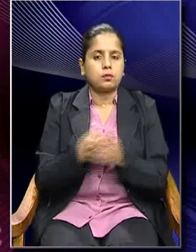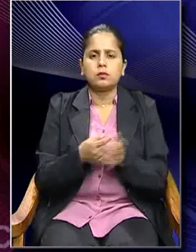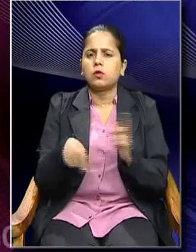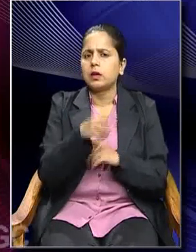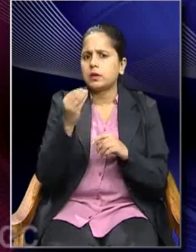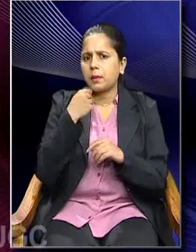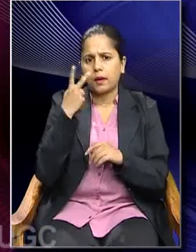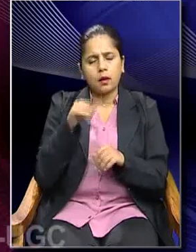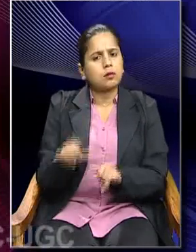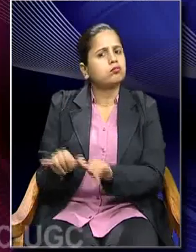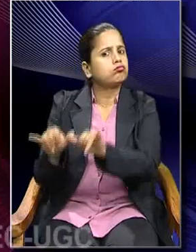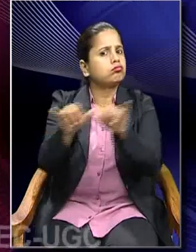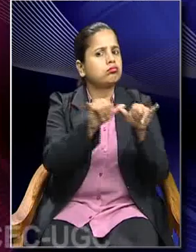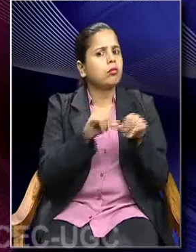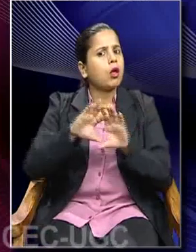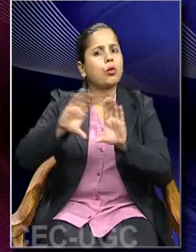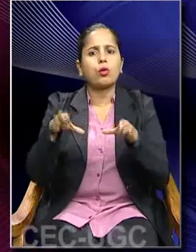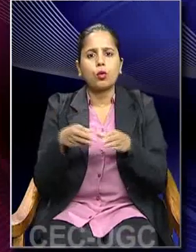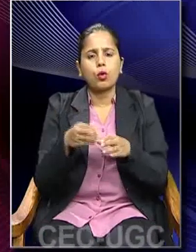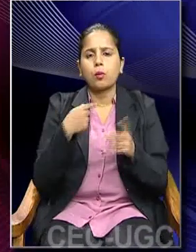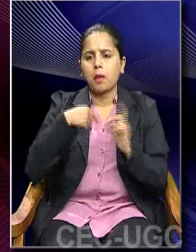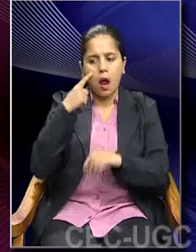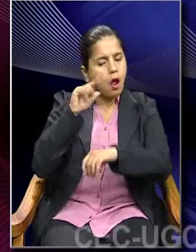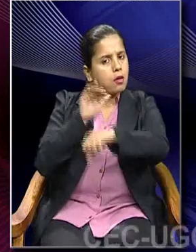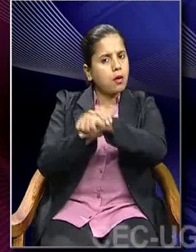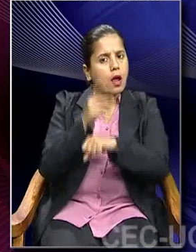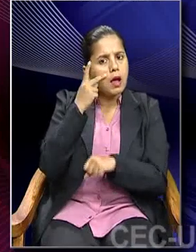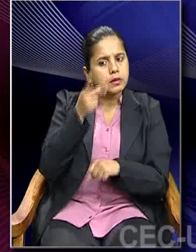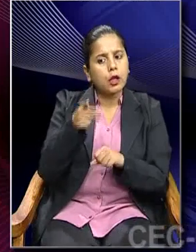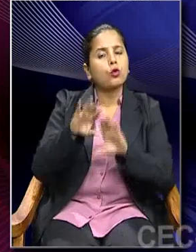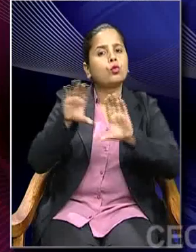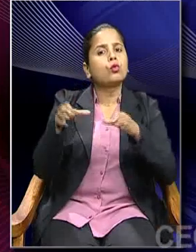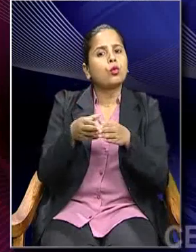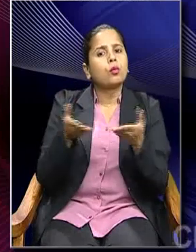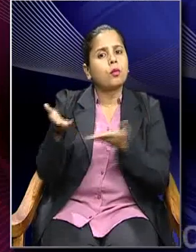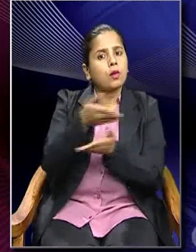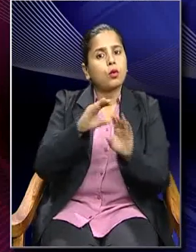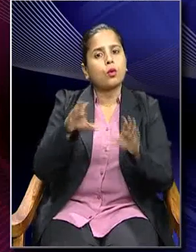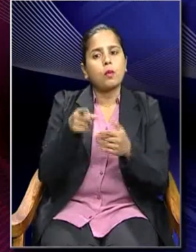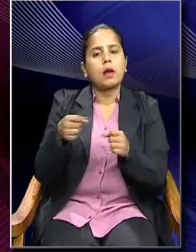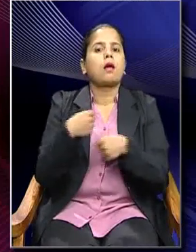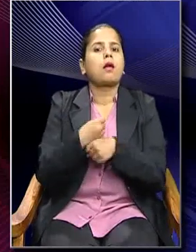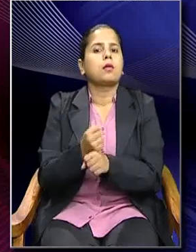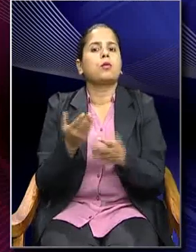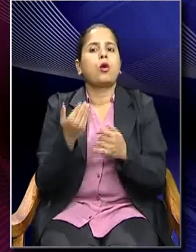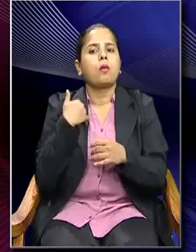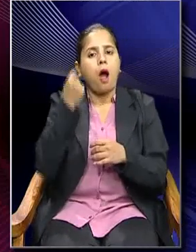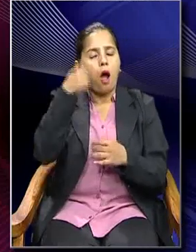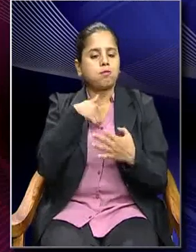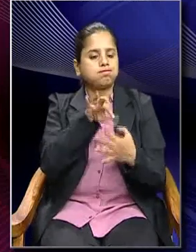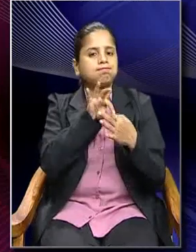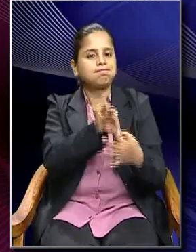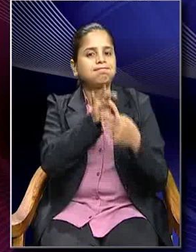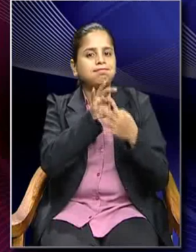which is common in the same group. We identify with that group and the group can create a sense of